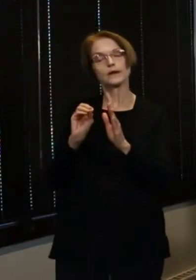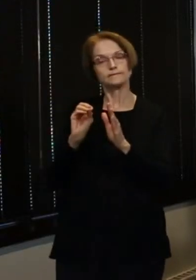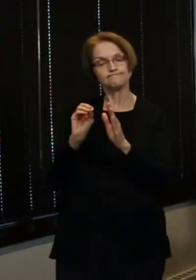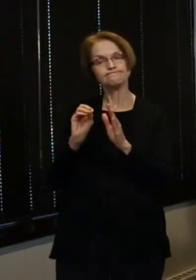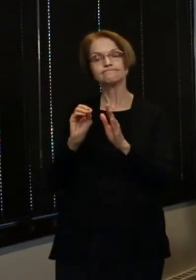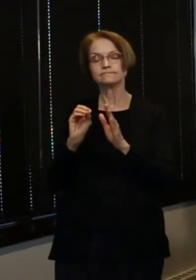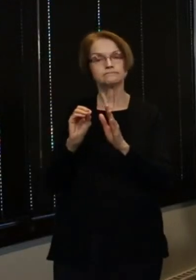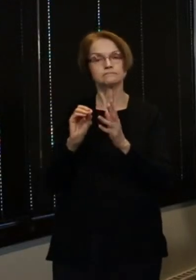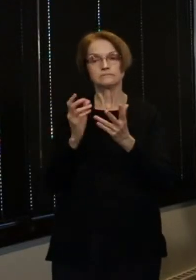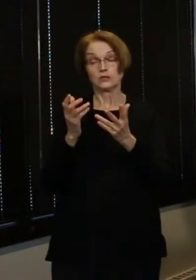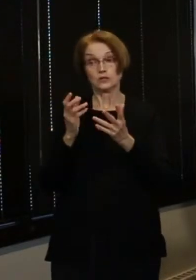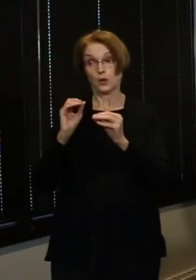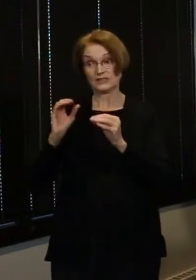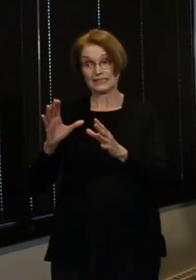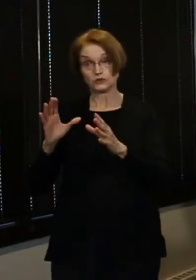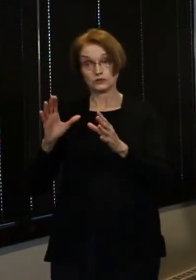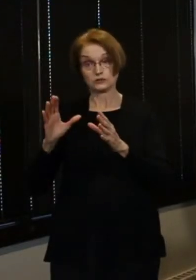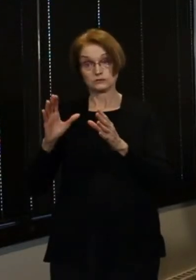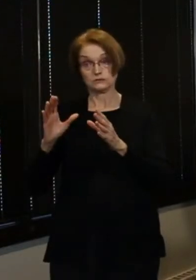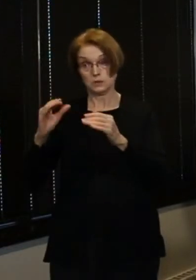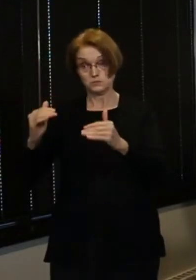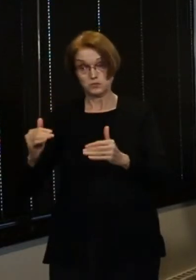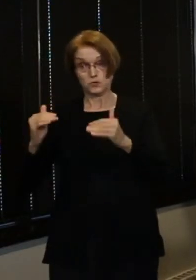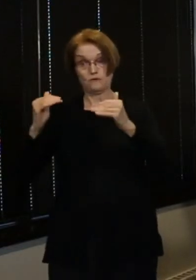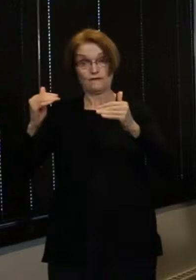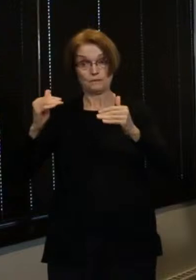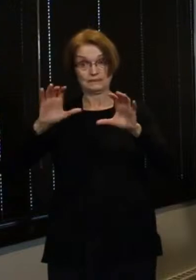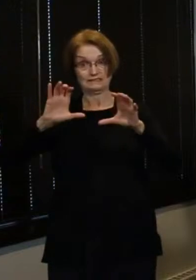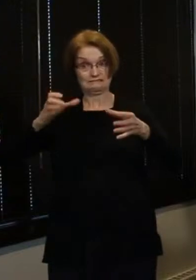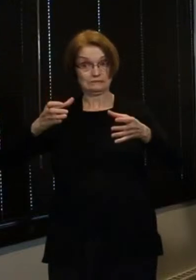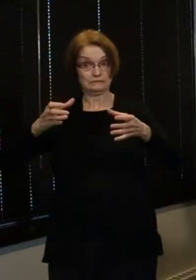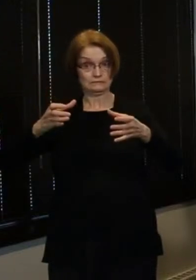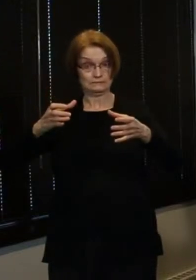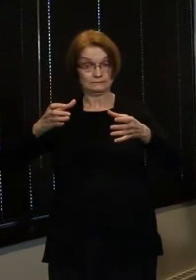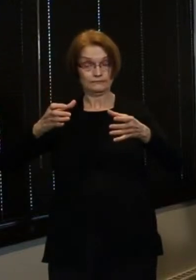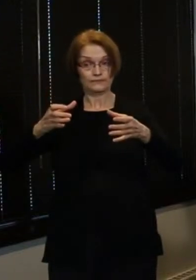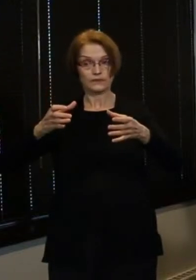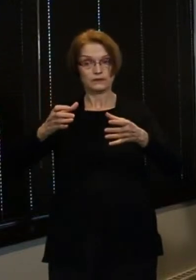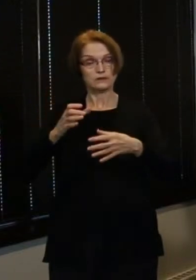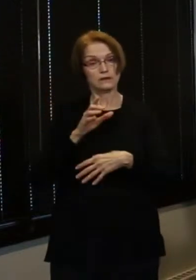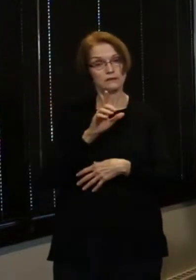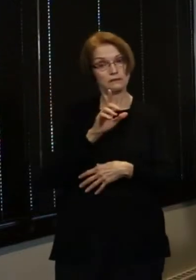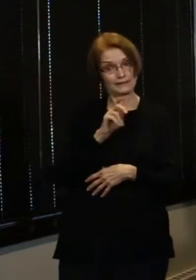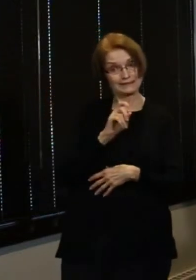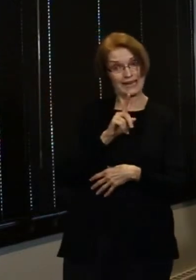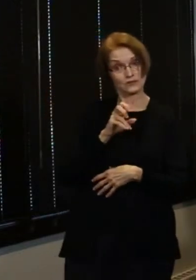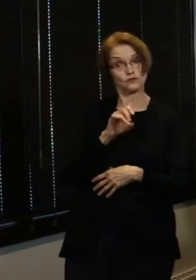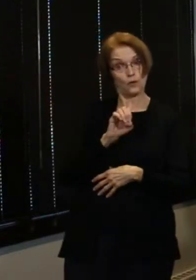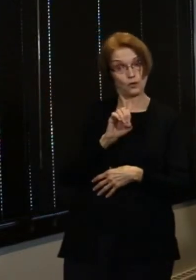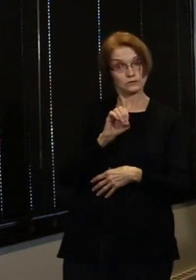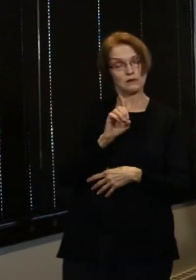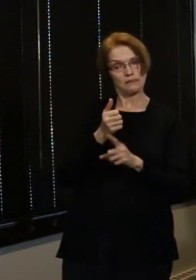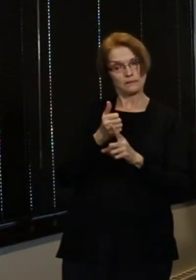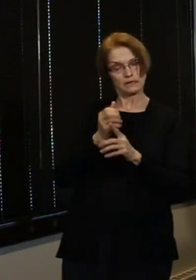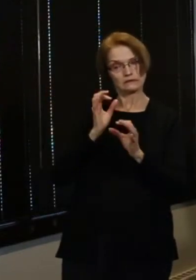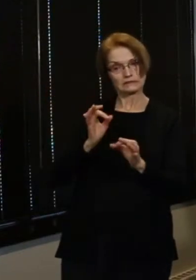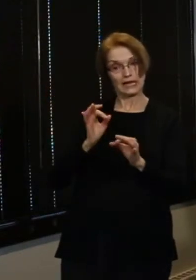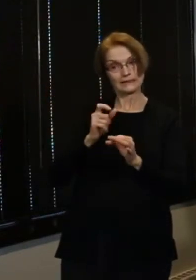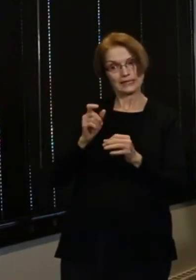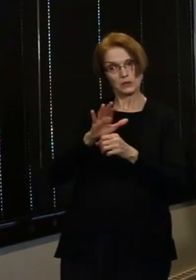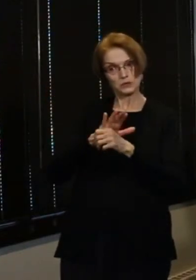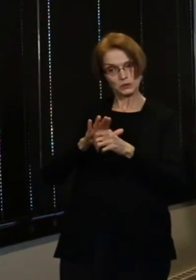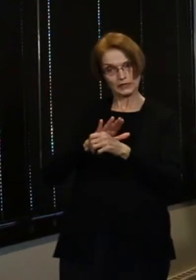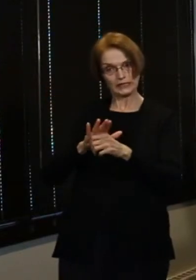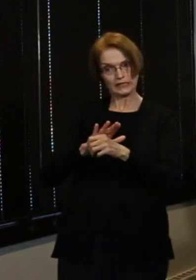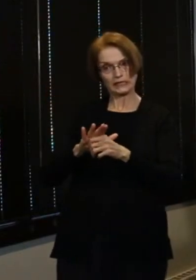is not moving teachers up in the COVID vaccine tiering system. Will the task force consider doing that in the St. Louis region or move